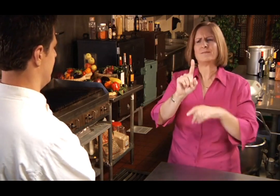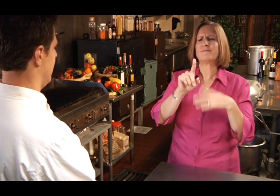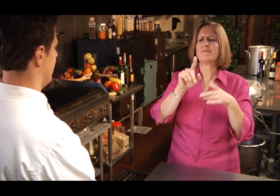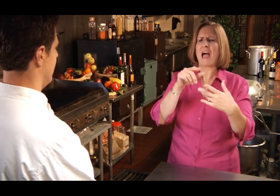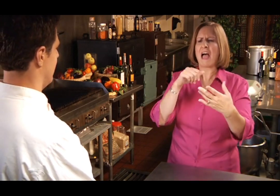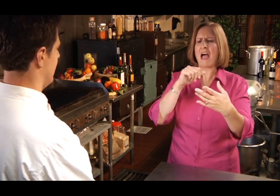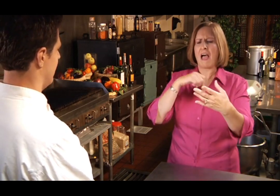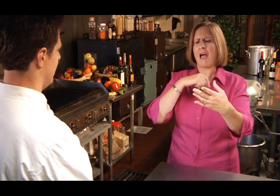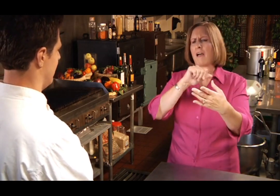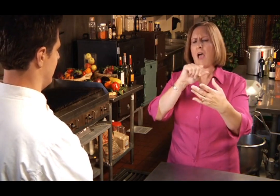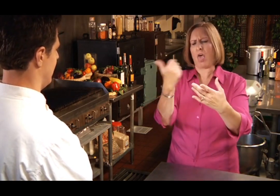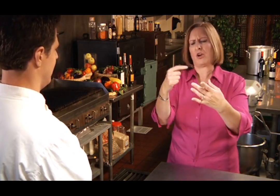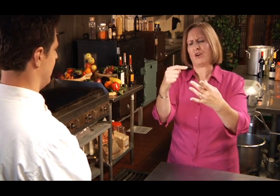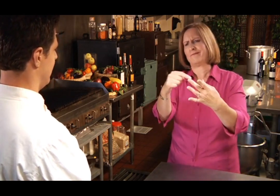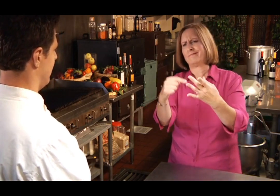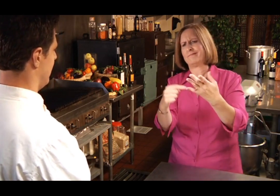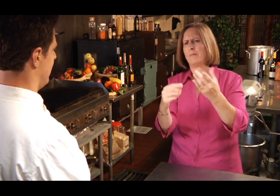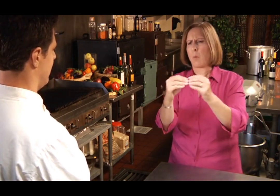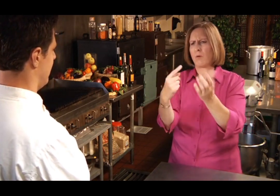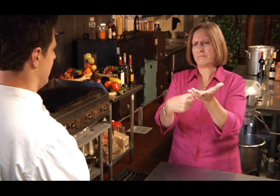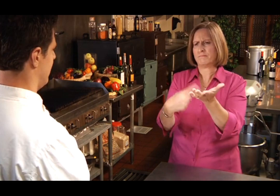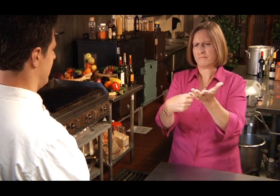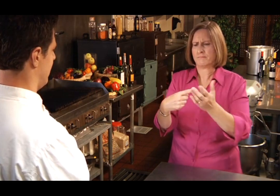First, let's review the other key recommendations.